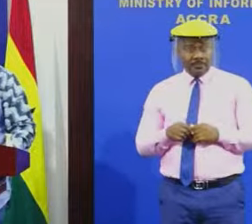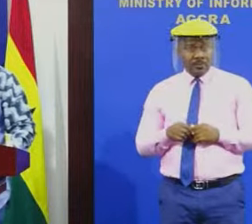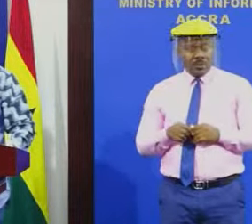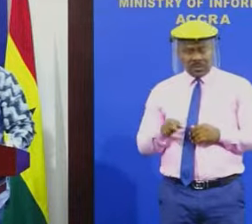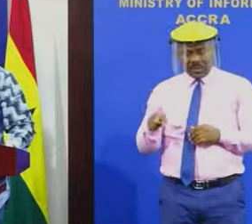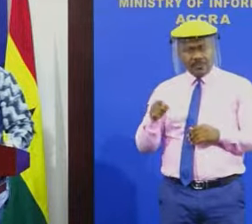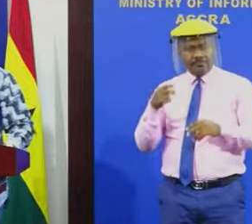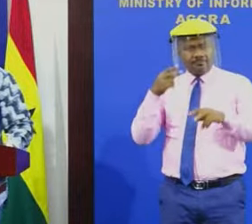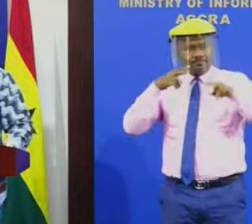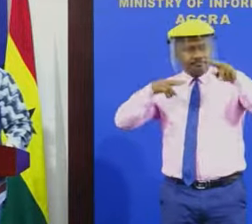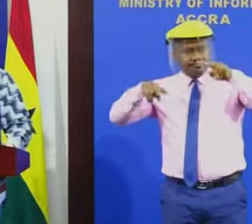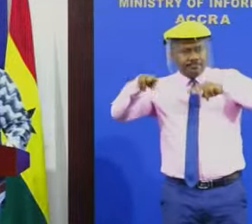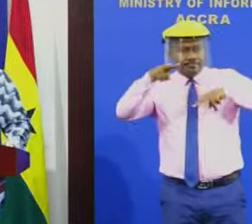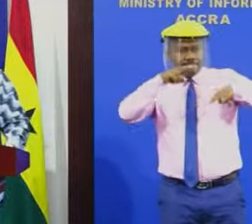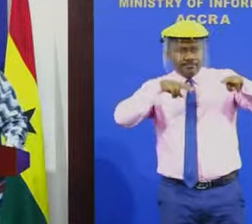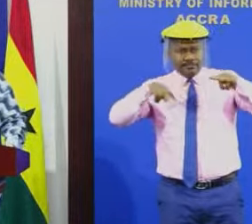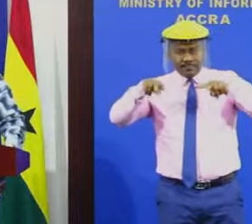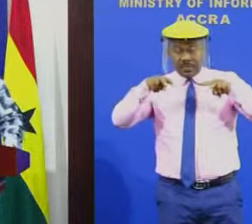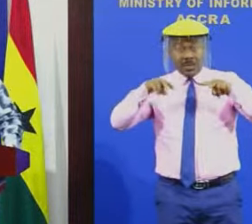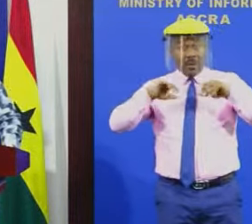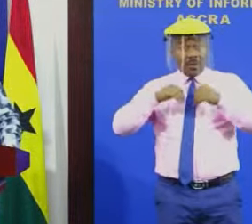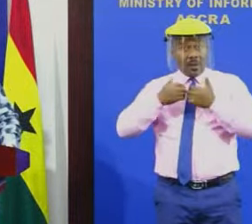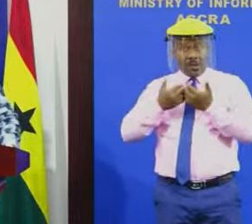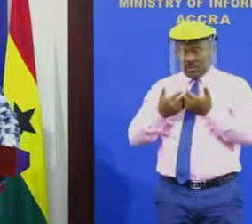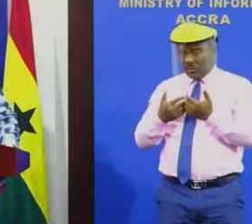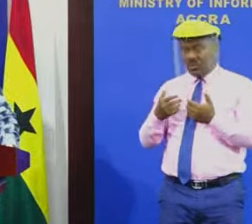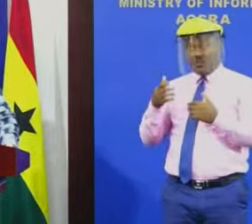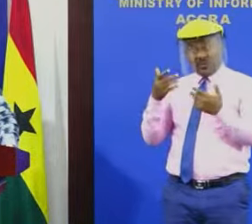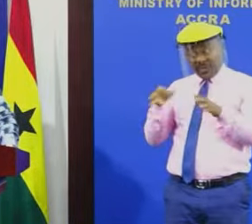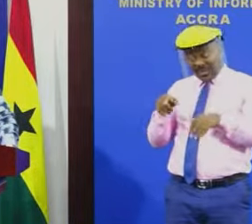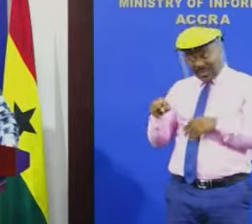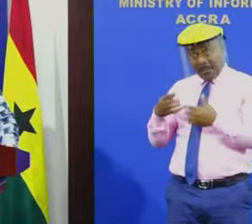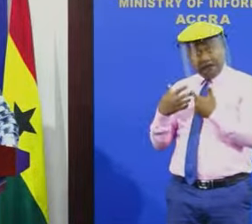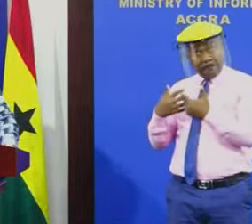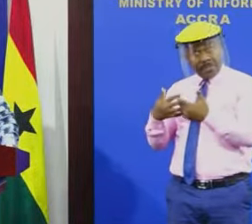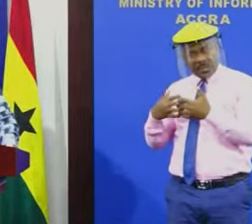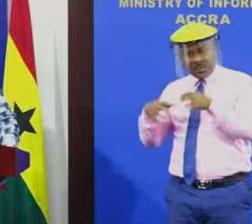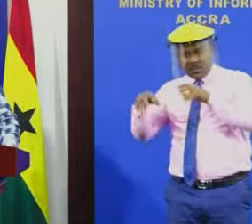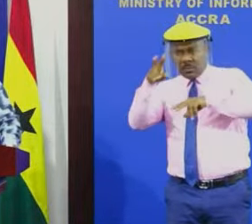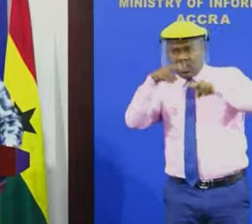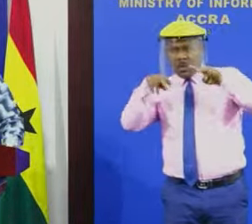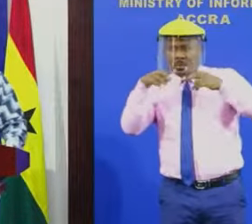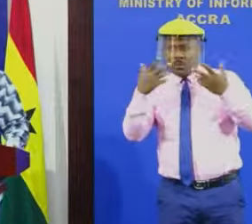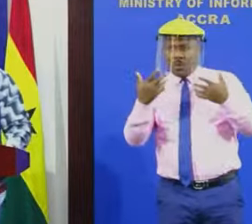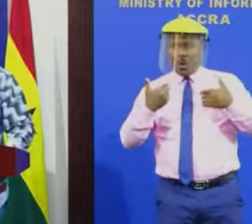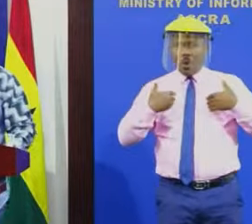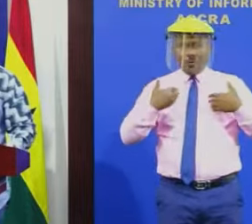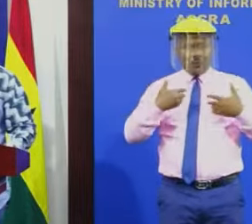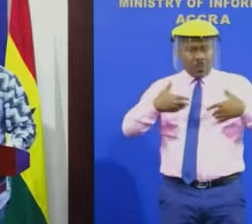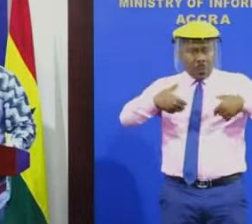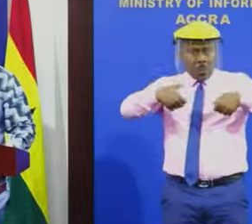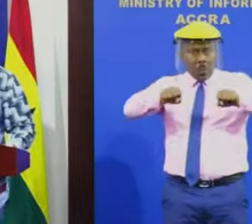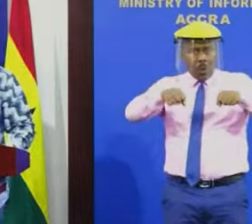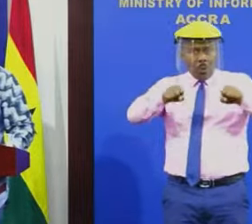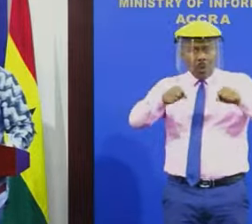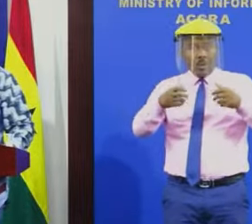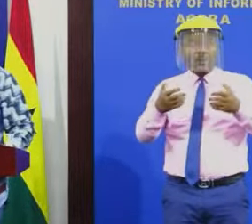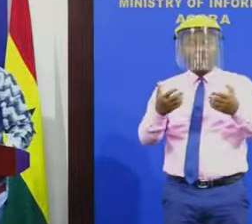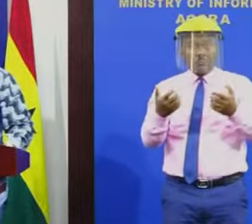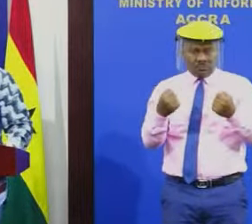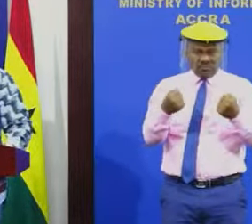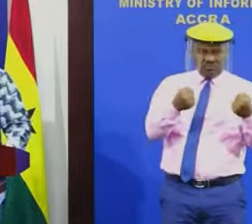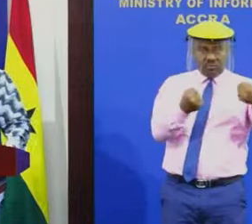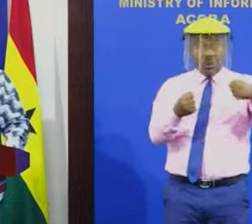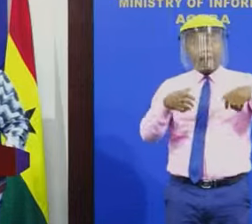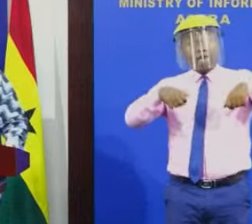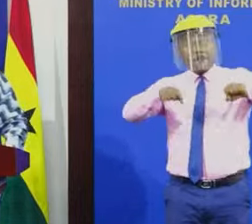system with physical presence at sea by the operations of fast patrol boats within our